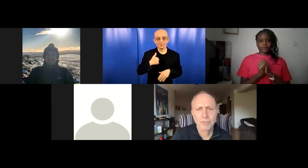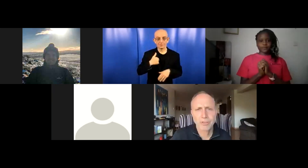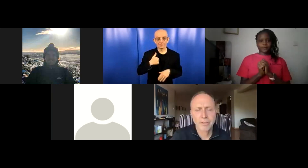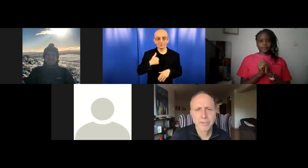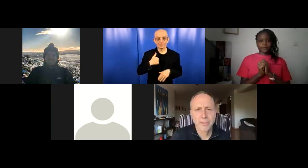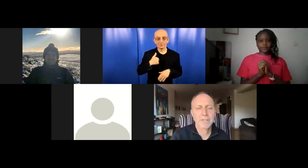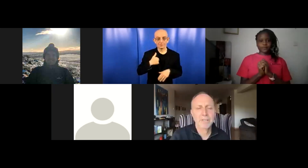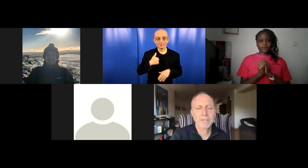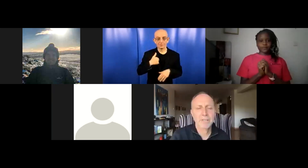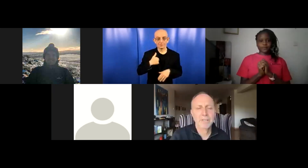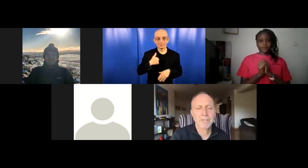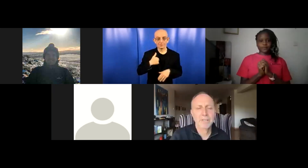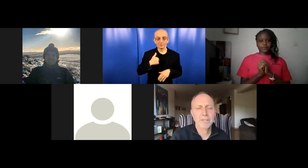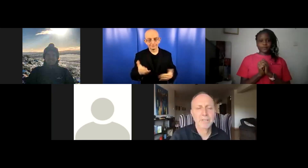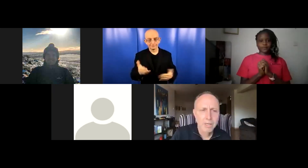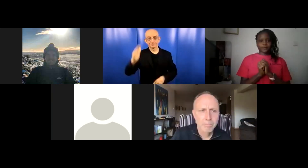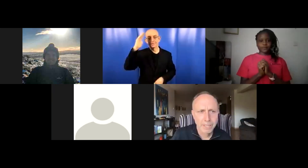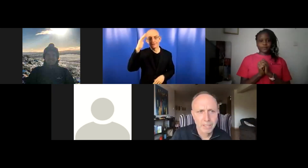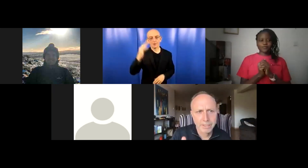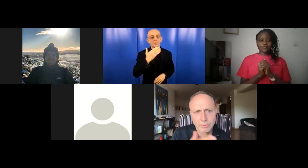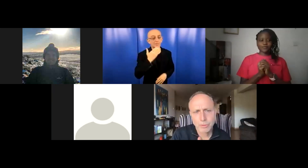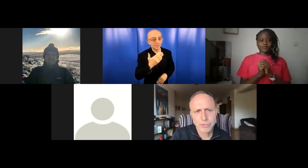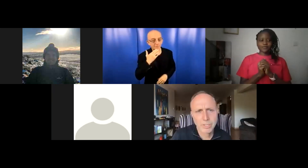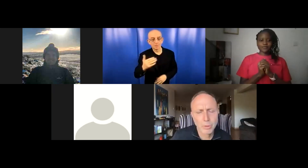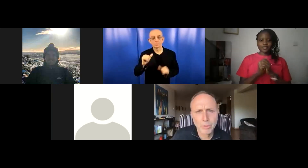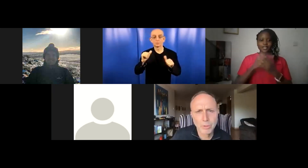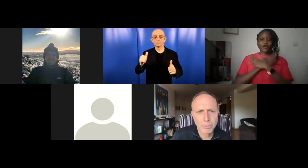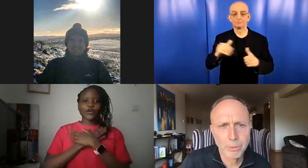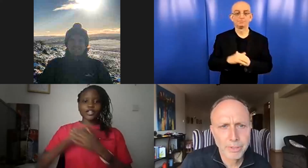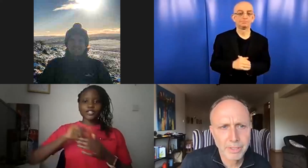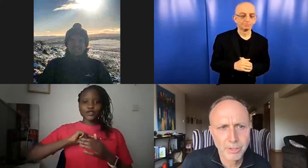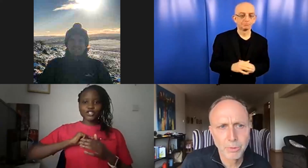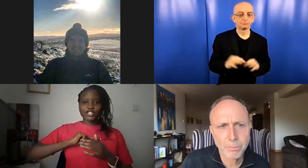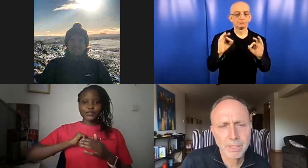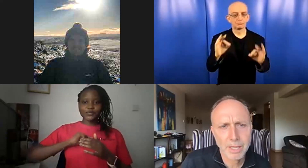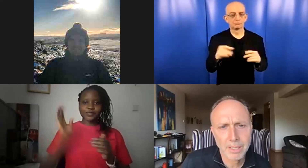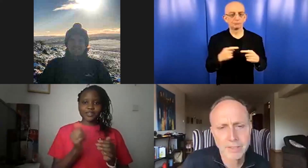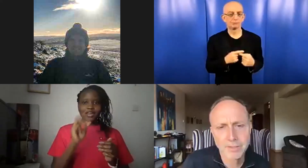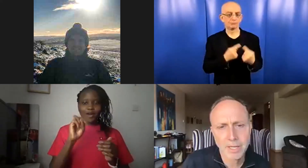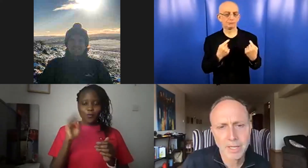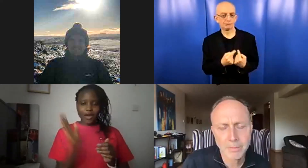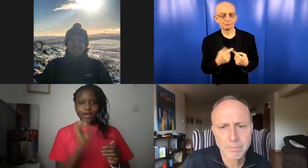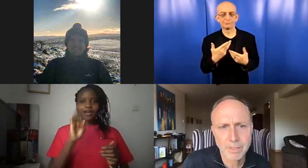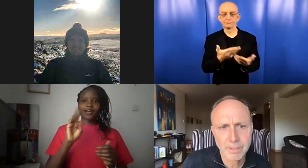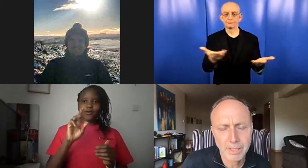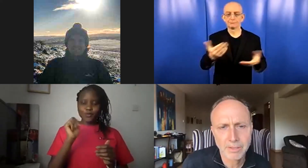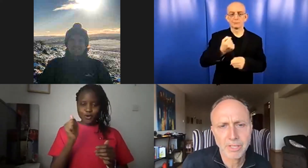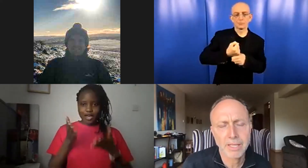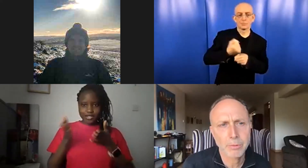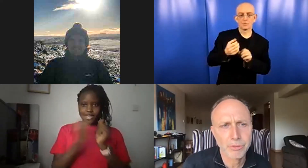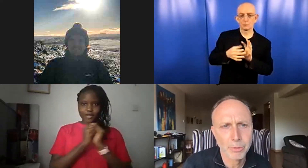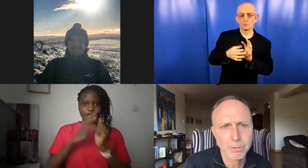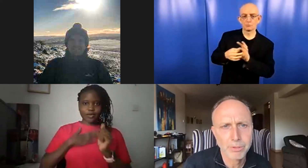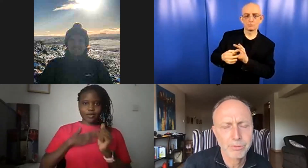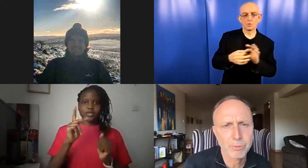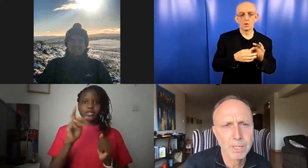Thank you, Sean. Thank you very kindly. My colleague, Georgina Omo Obura, is here with me, and the Kenyan Sign